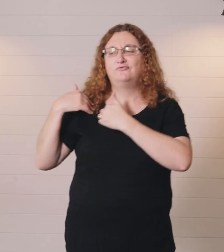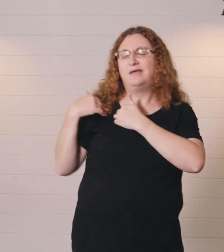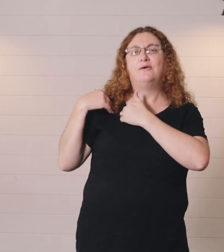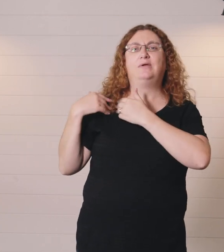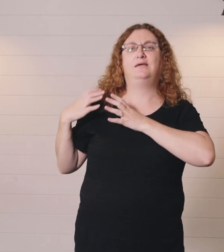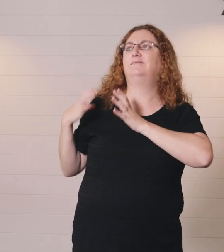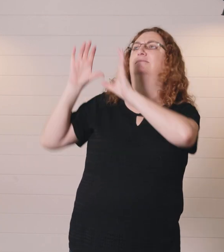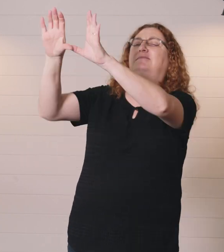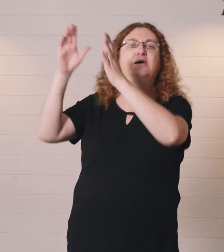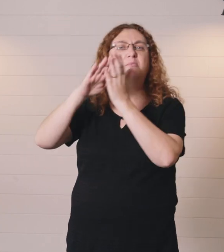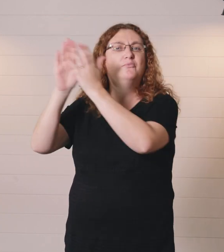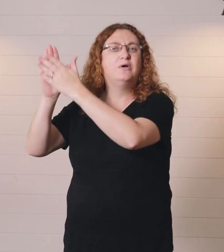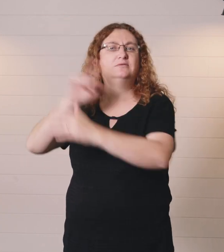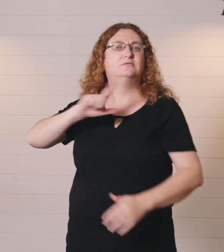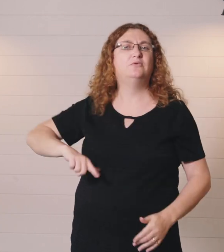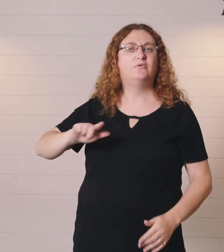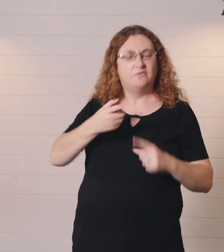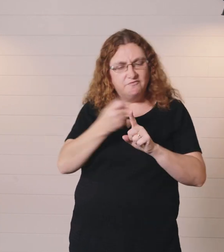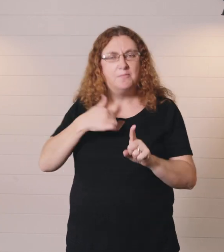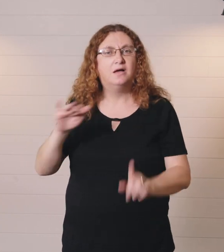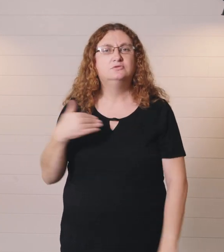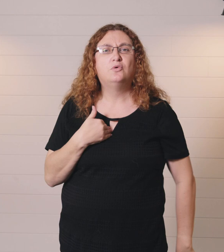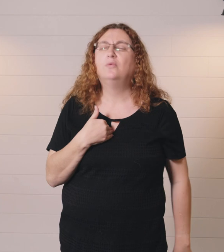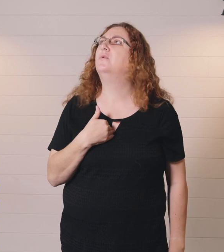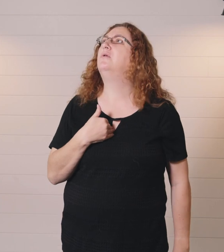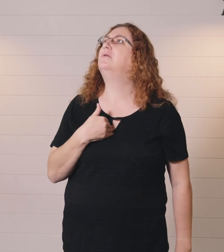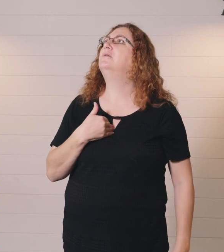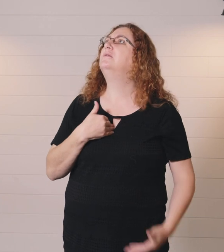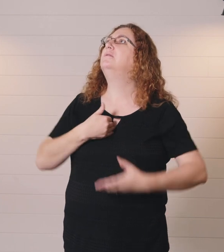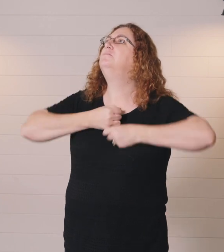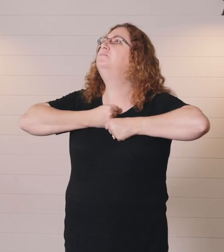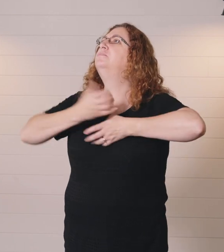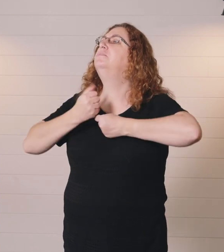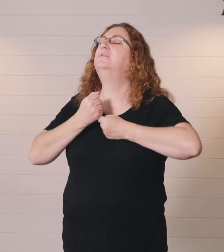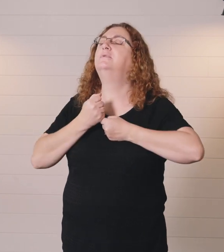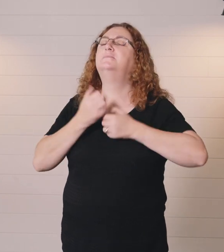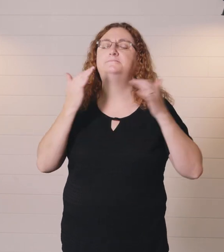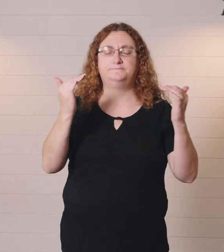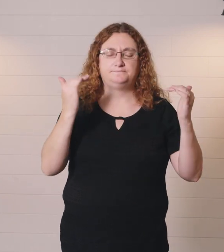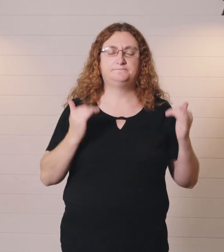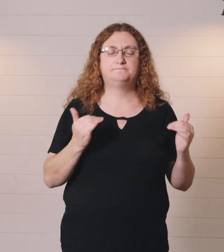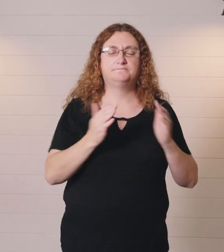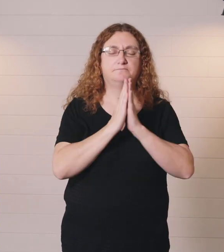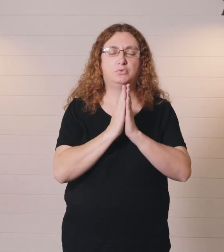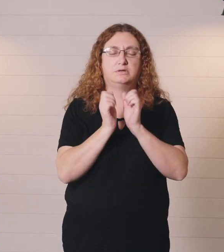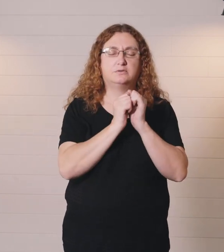the Lord, praise the Lord, oh my soul." Let me pray with you.